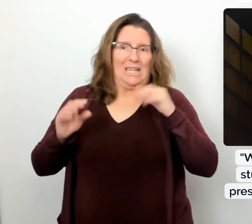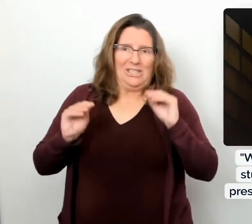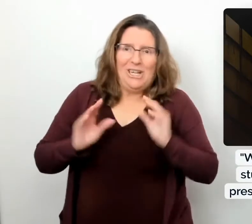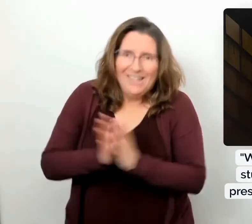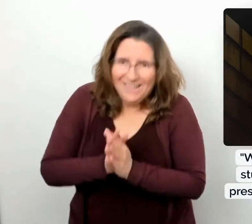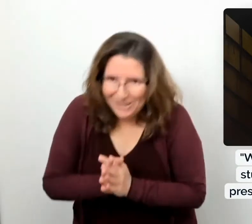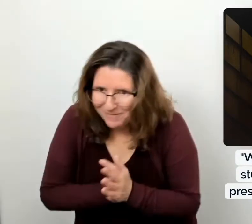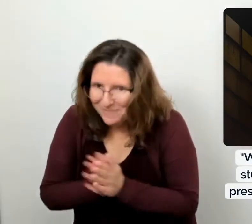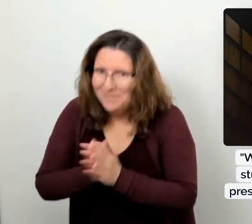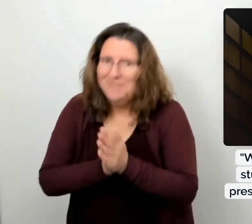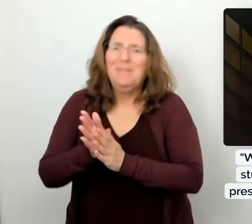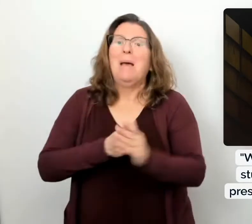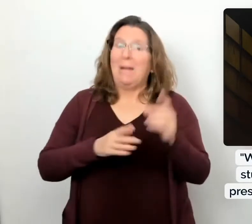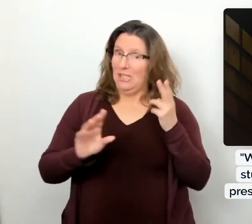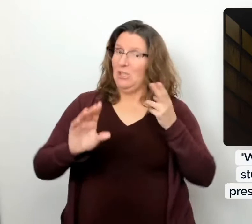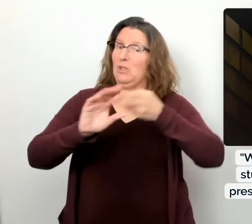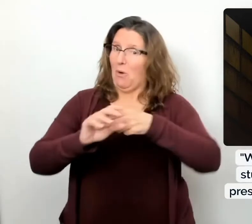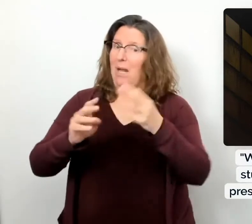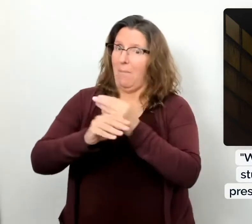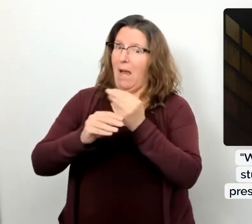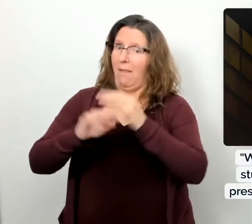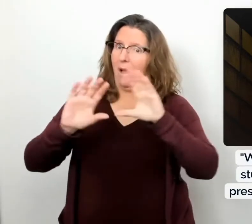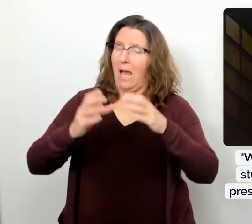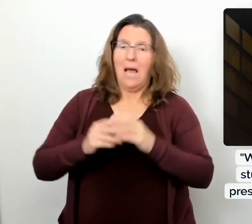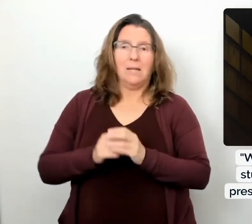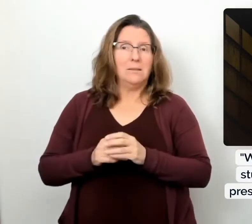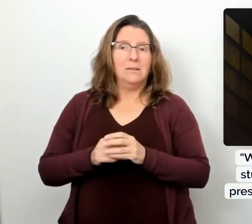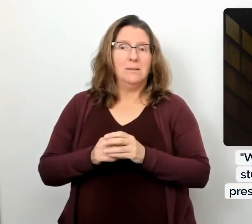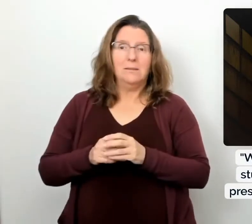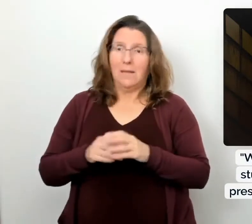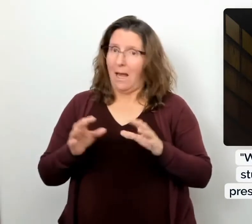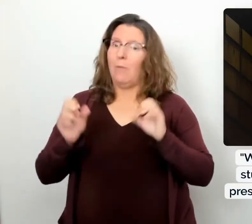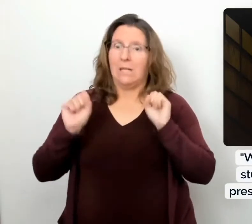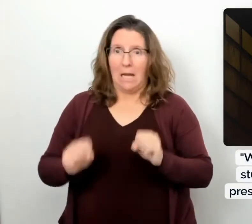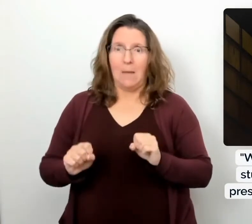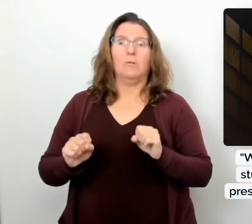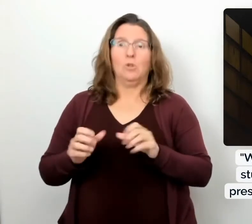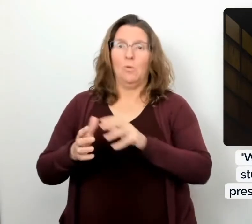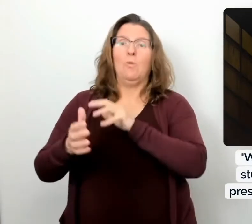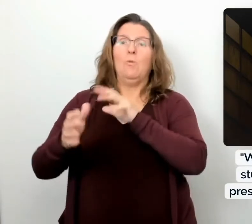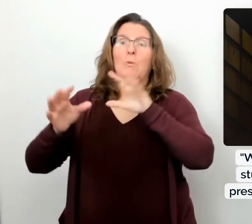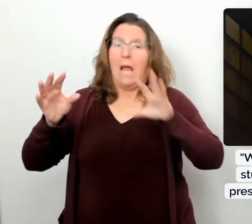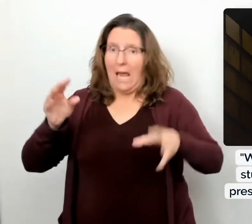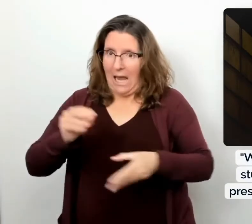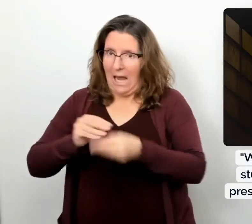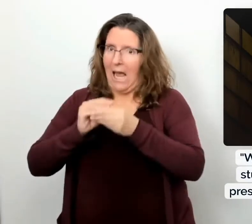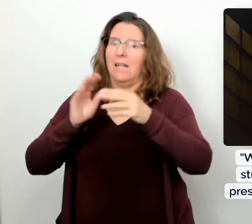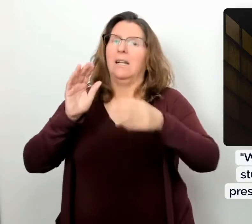know me, I'm no math teacher. Back in math class, he was able to work